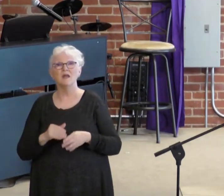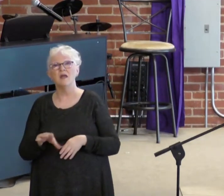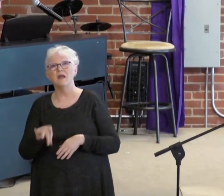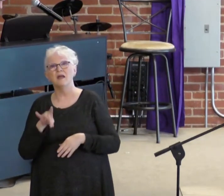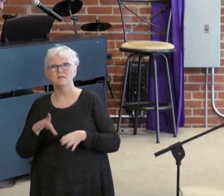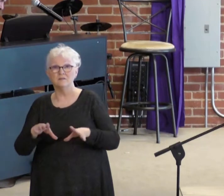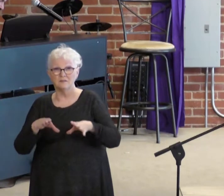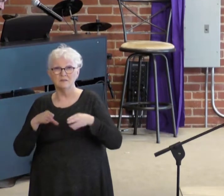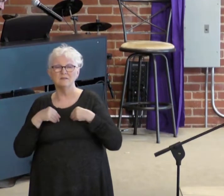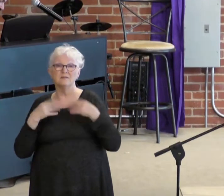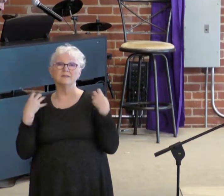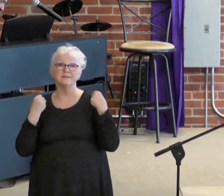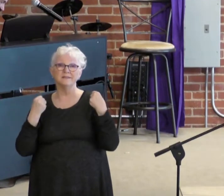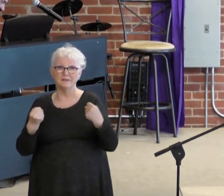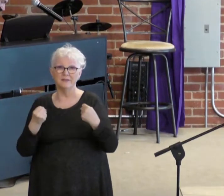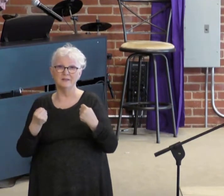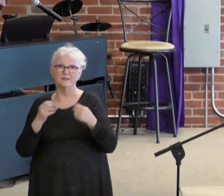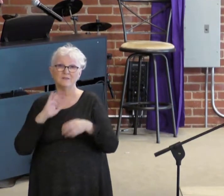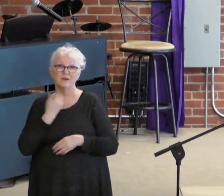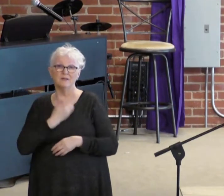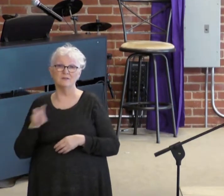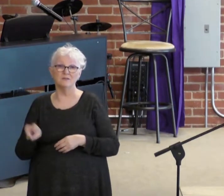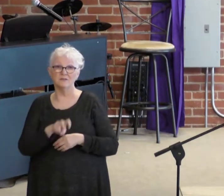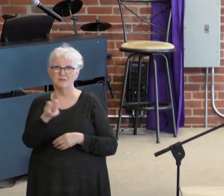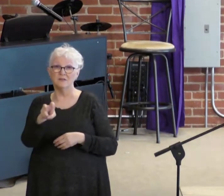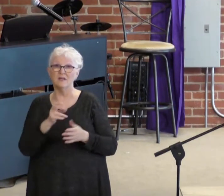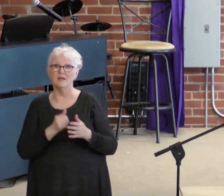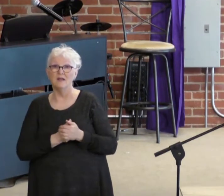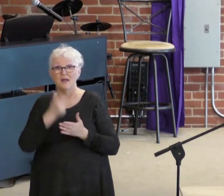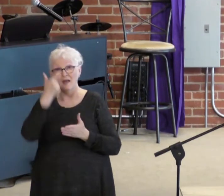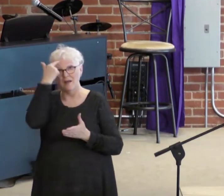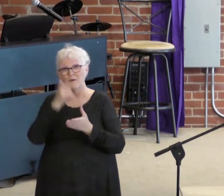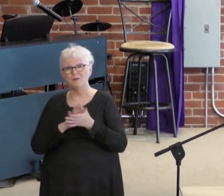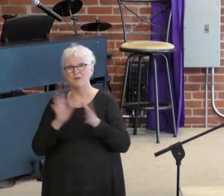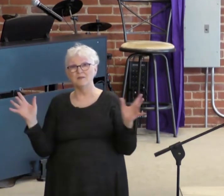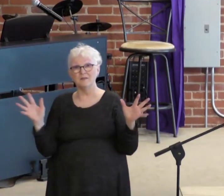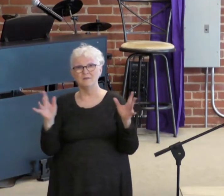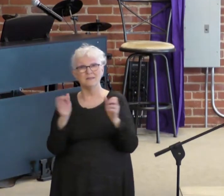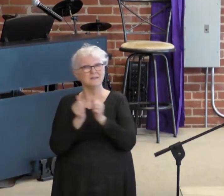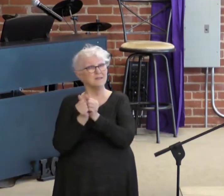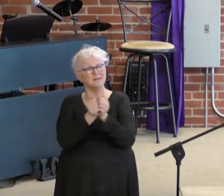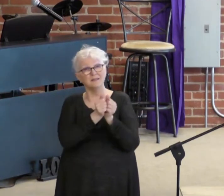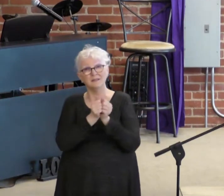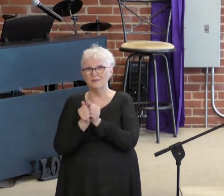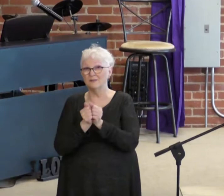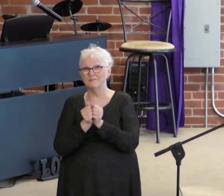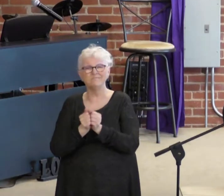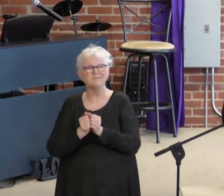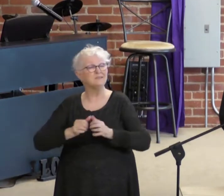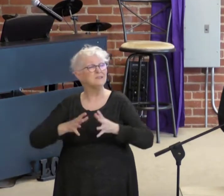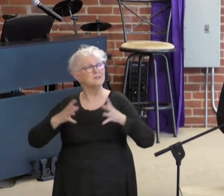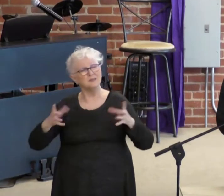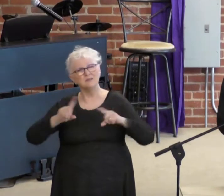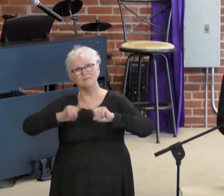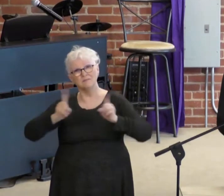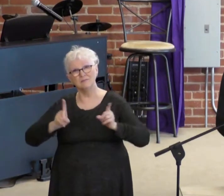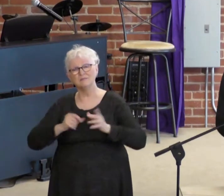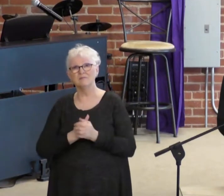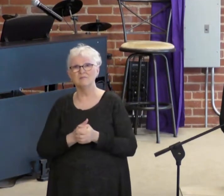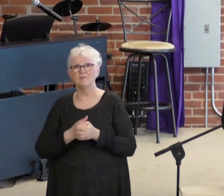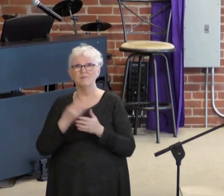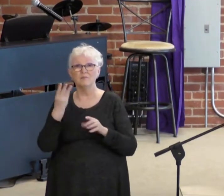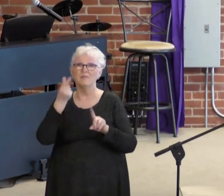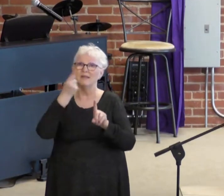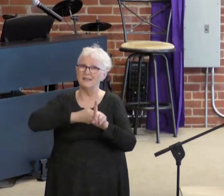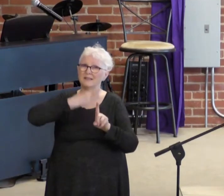I believe that just coming together makes all the difference in the world. We've gone for so many months now, not being